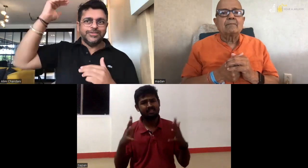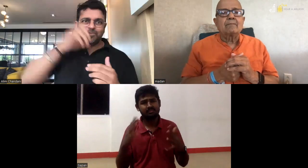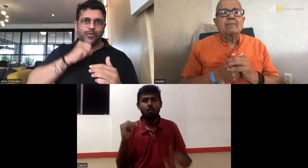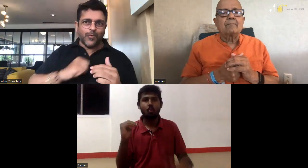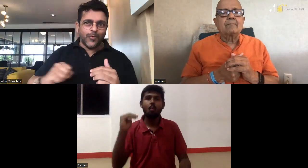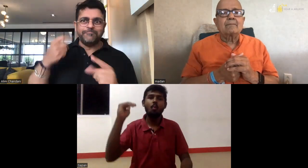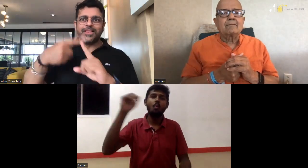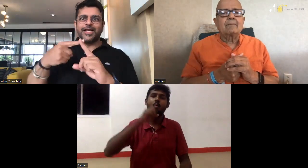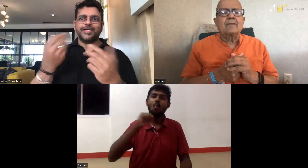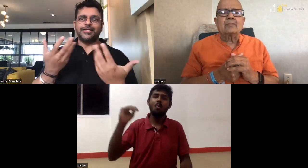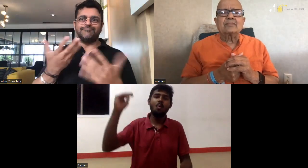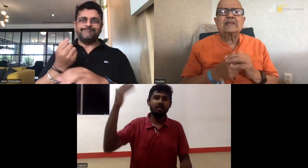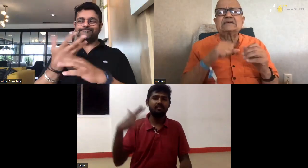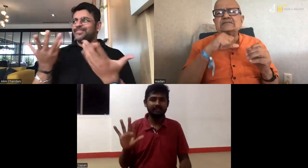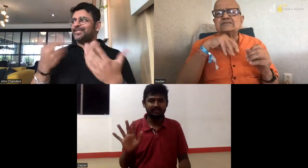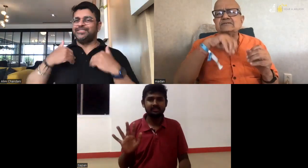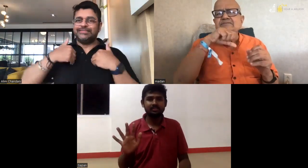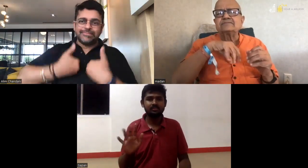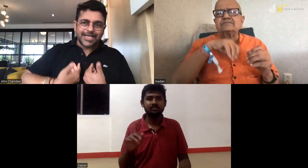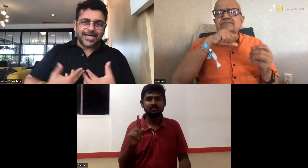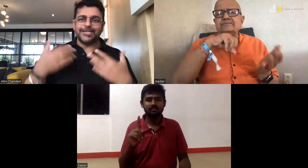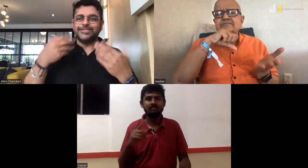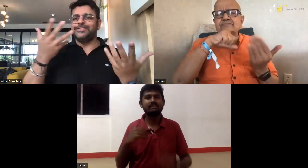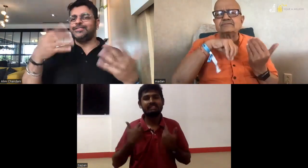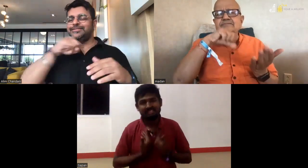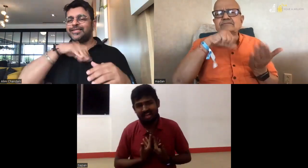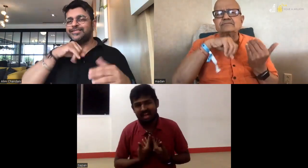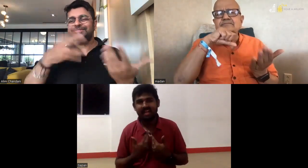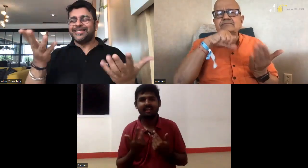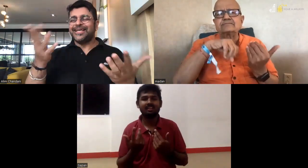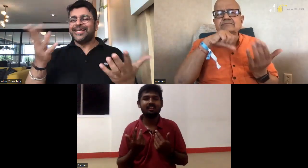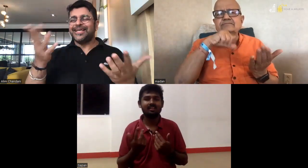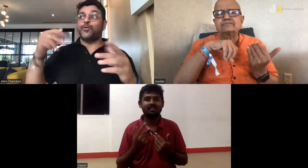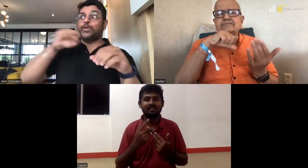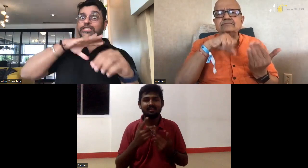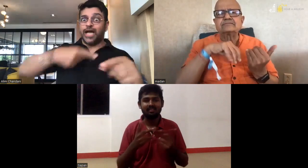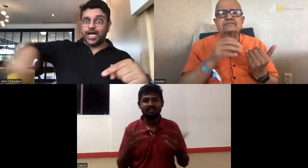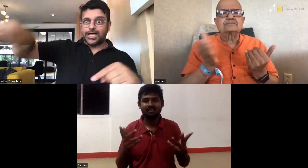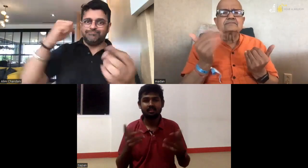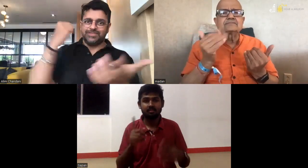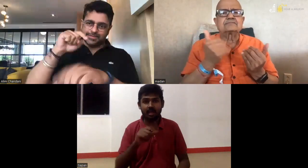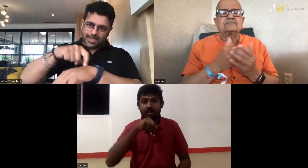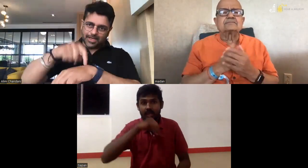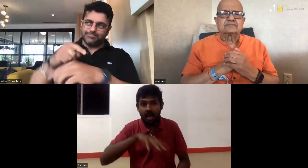can ask the other people to come together. And that's how I think we can manage.